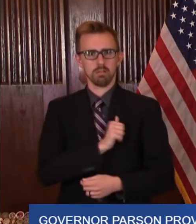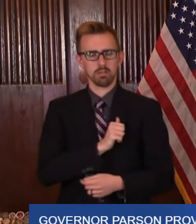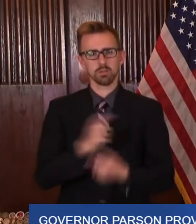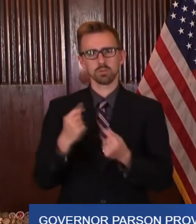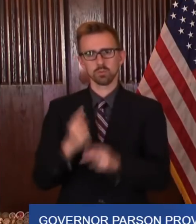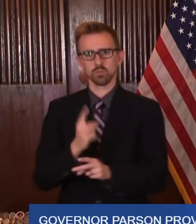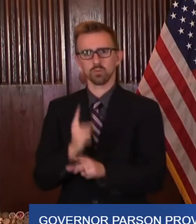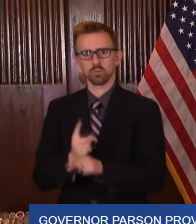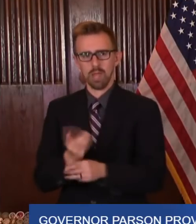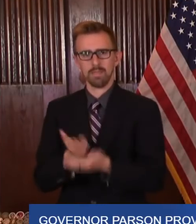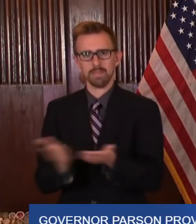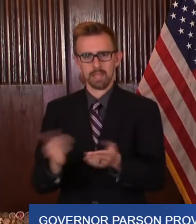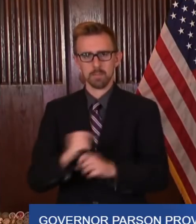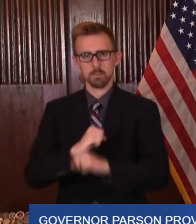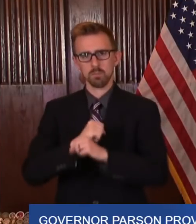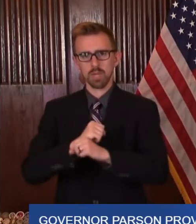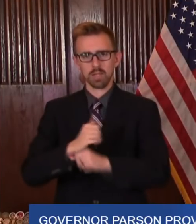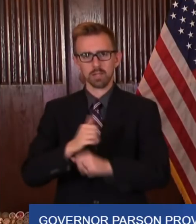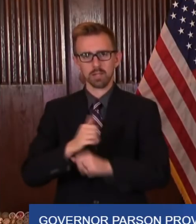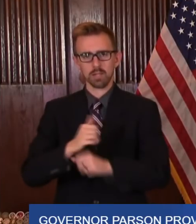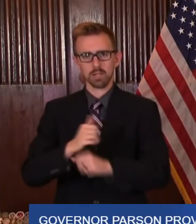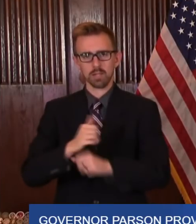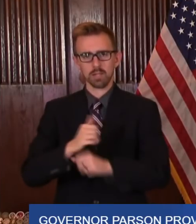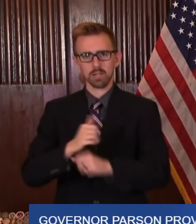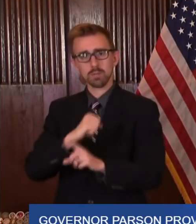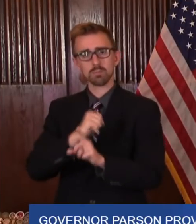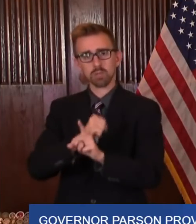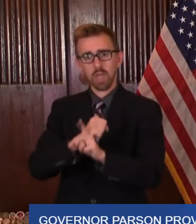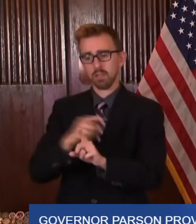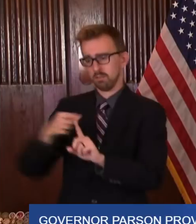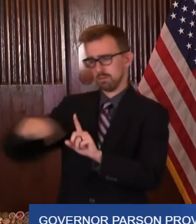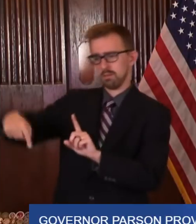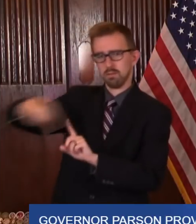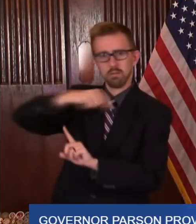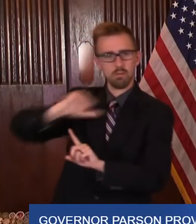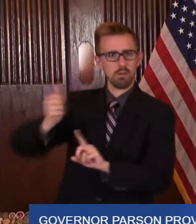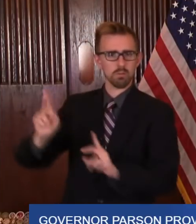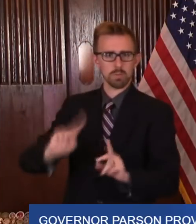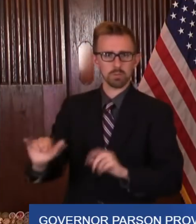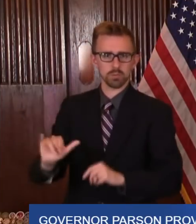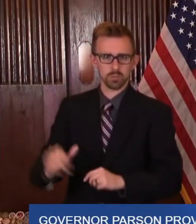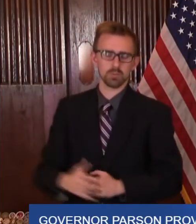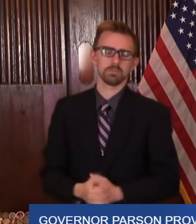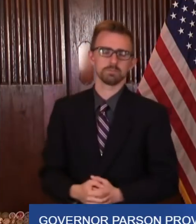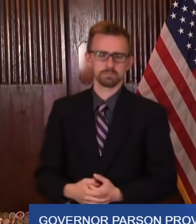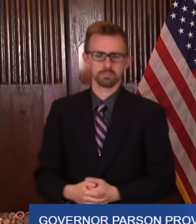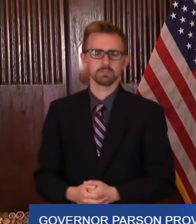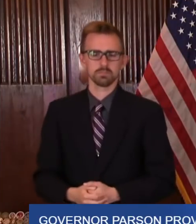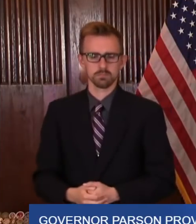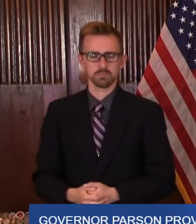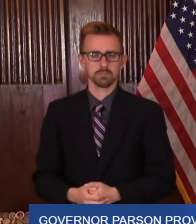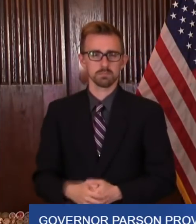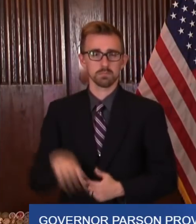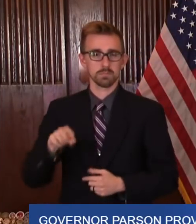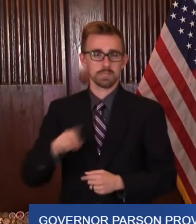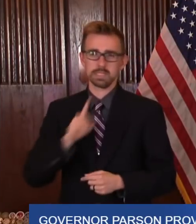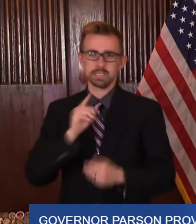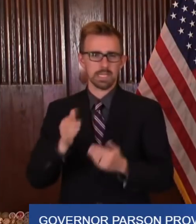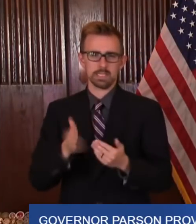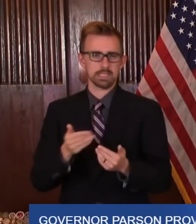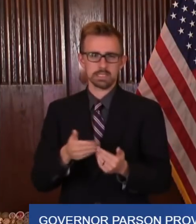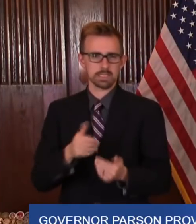right thing to protect yourself and others around you. We know that this has been hard for